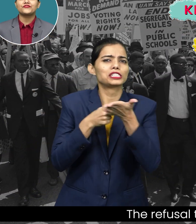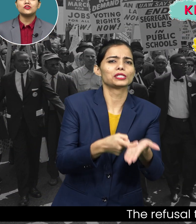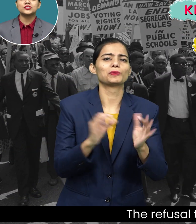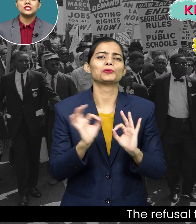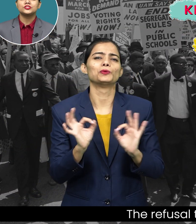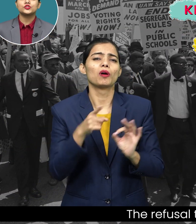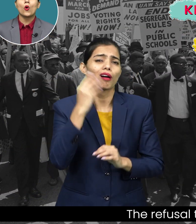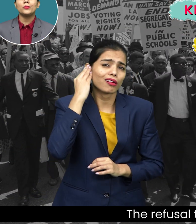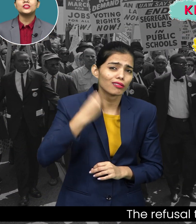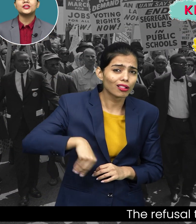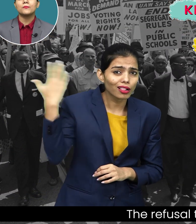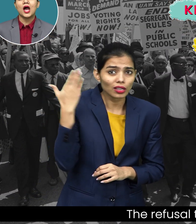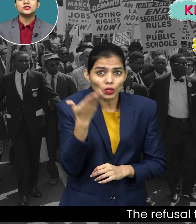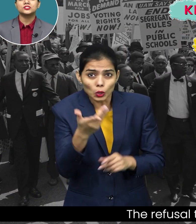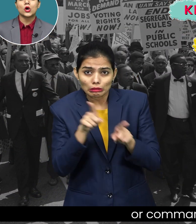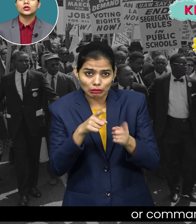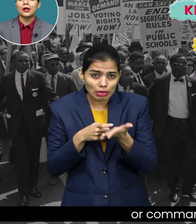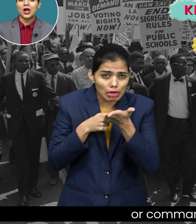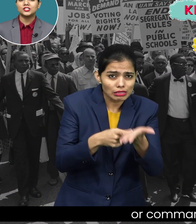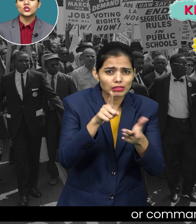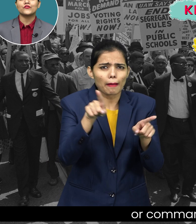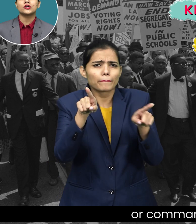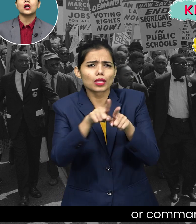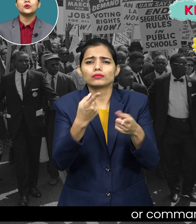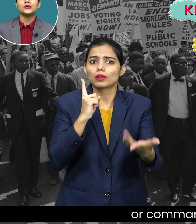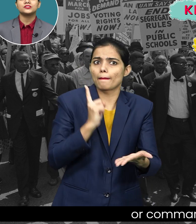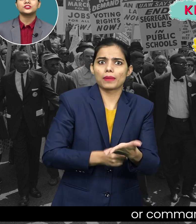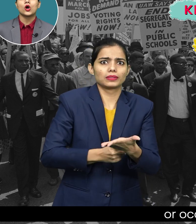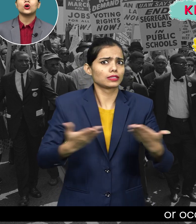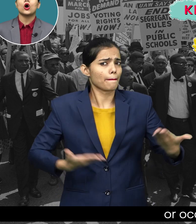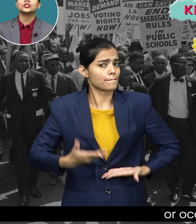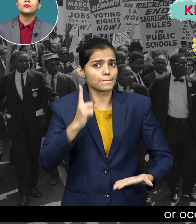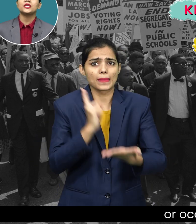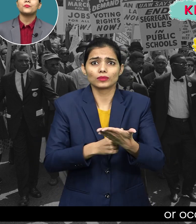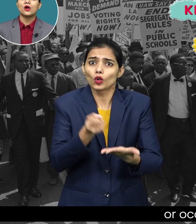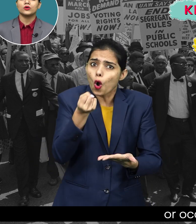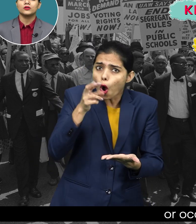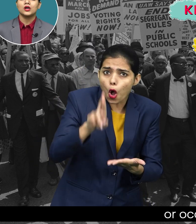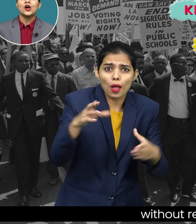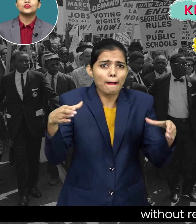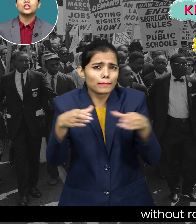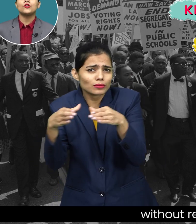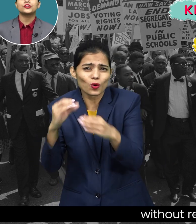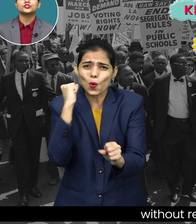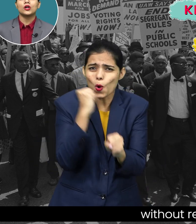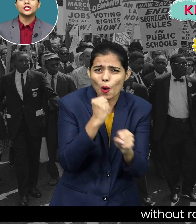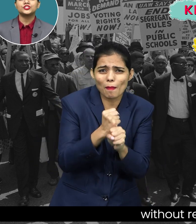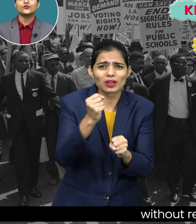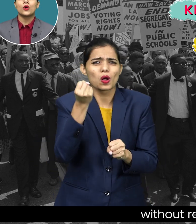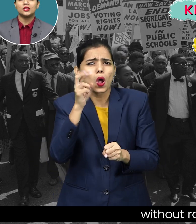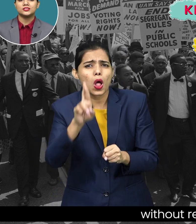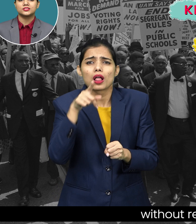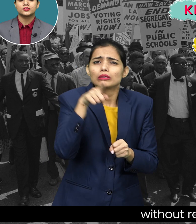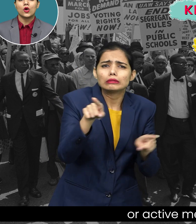The refusal to obey the demands or commands of a government or occupying power without resorting